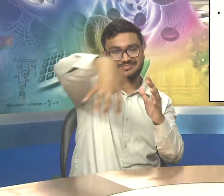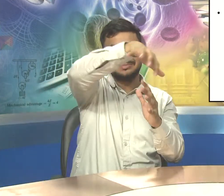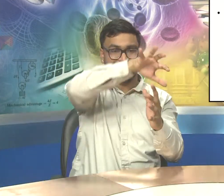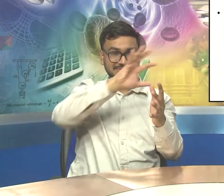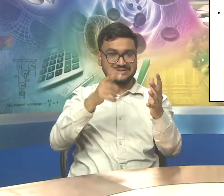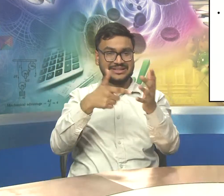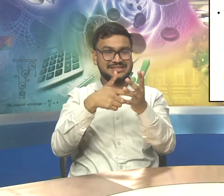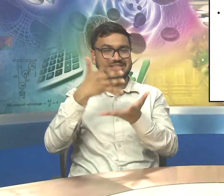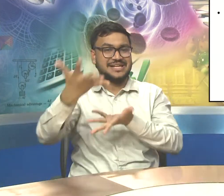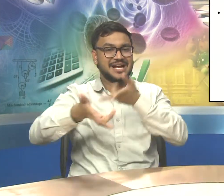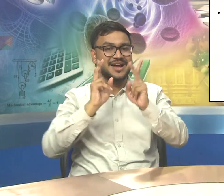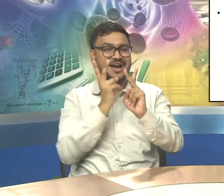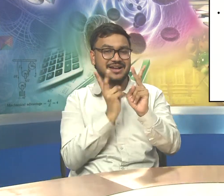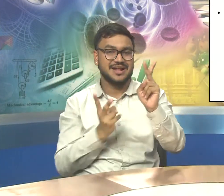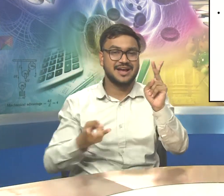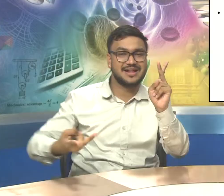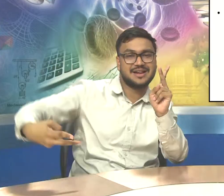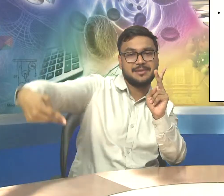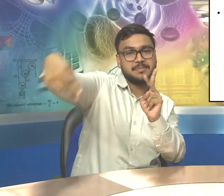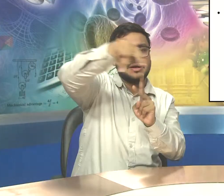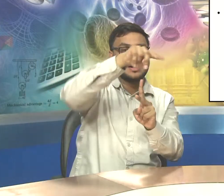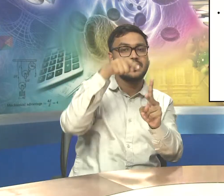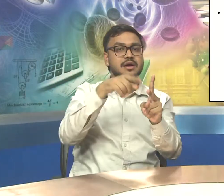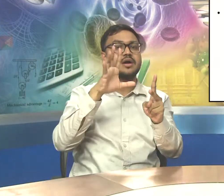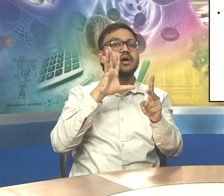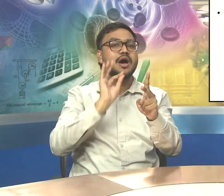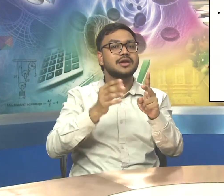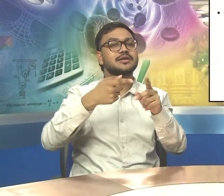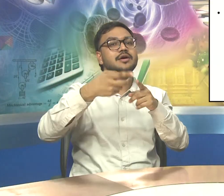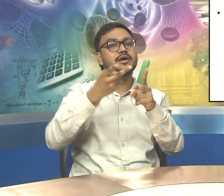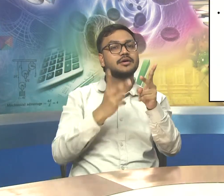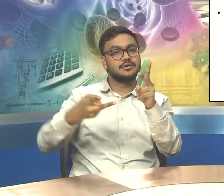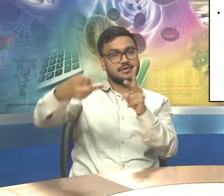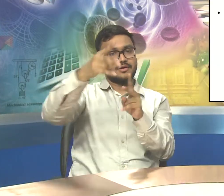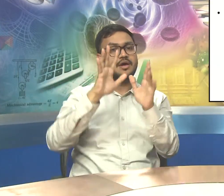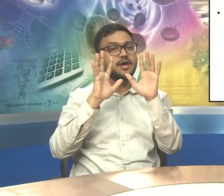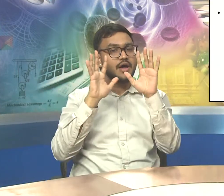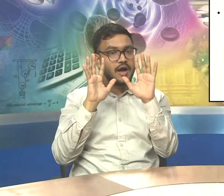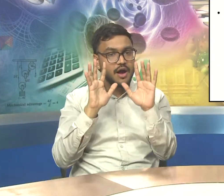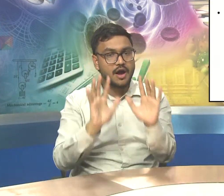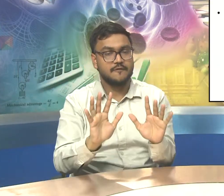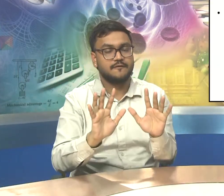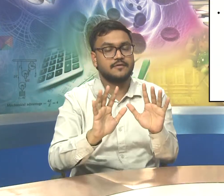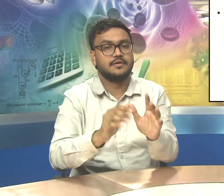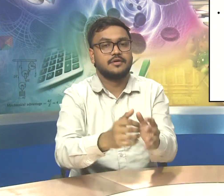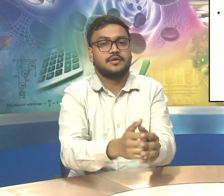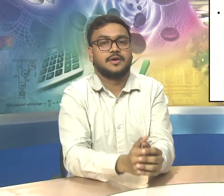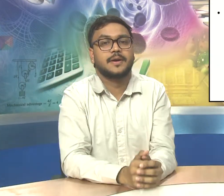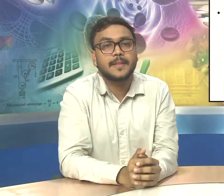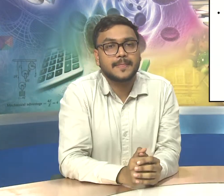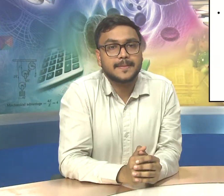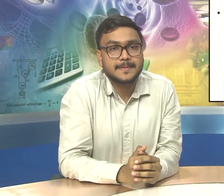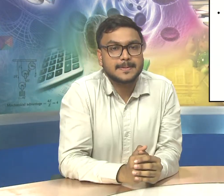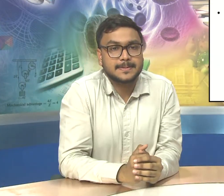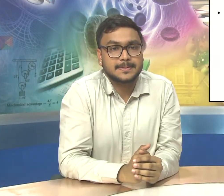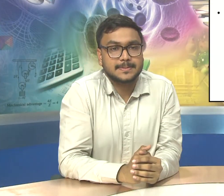Even within one country, sign language often varies from region to region.